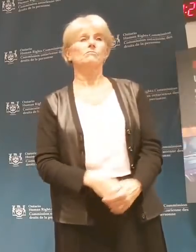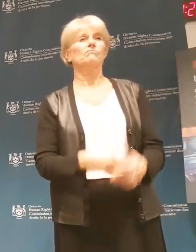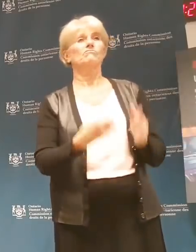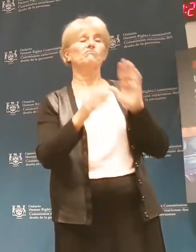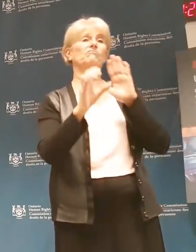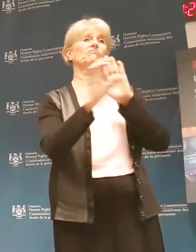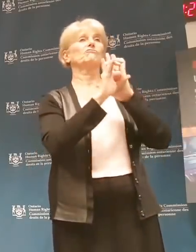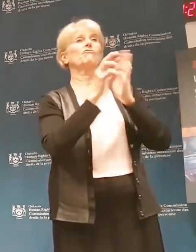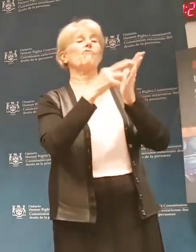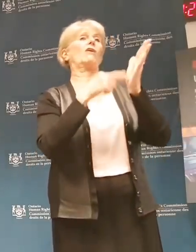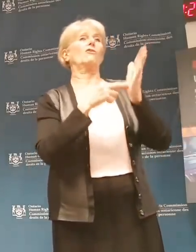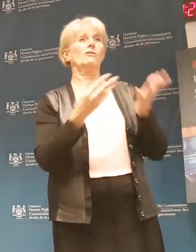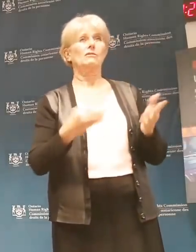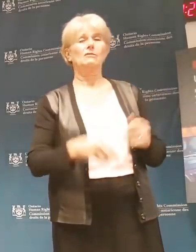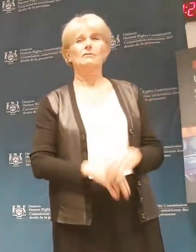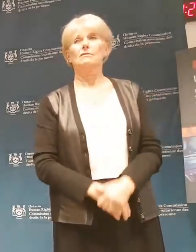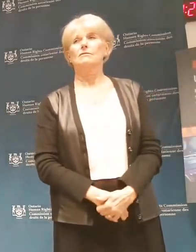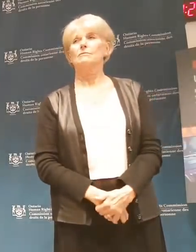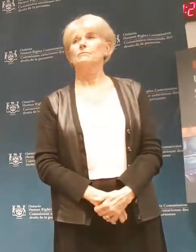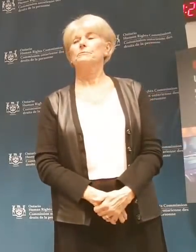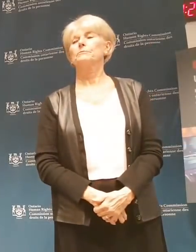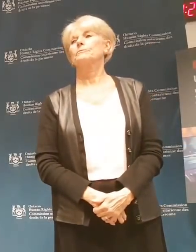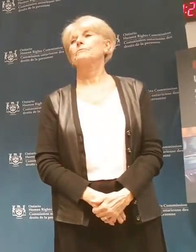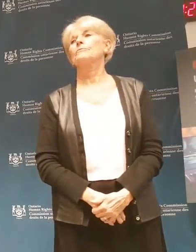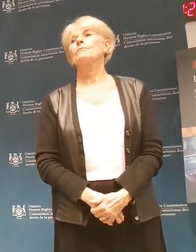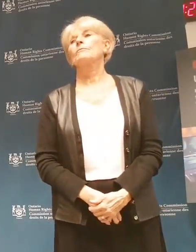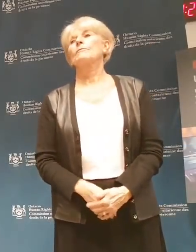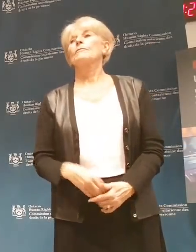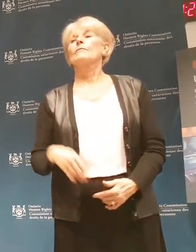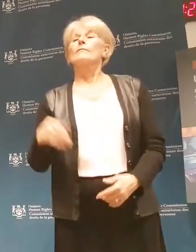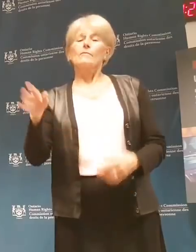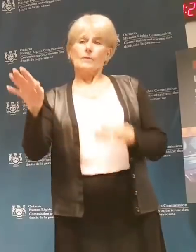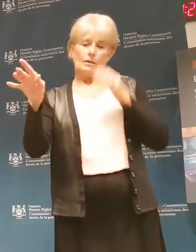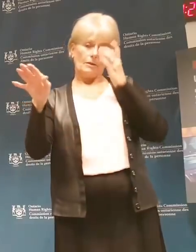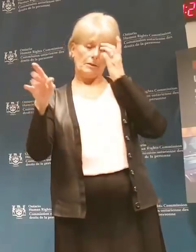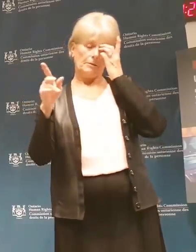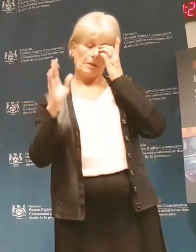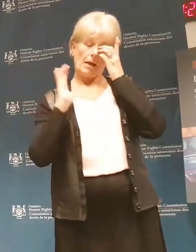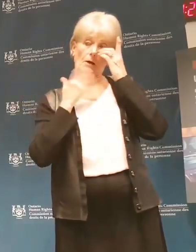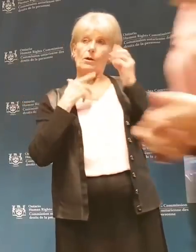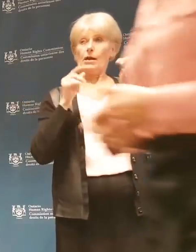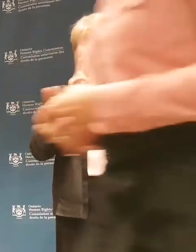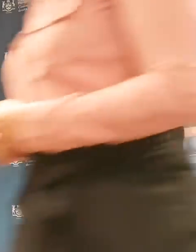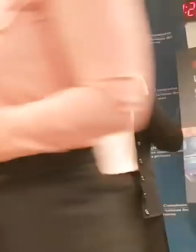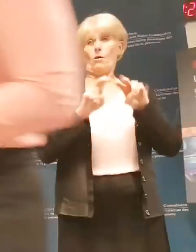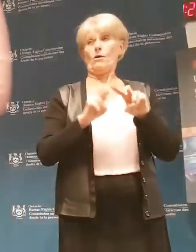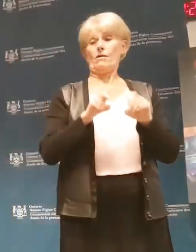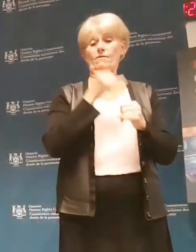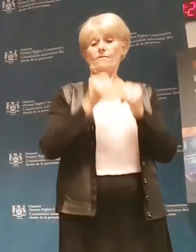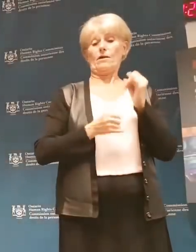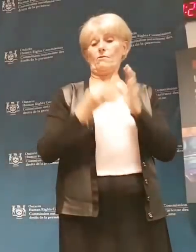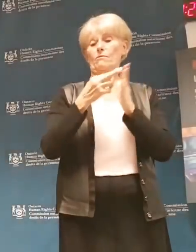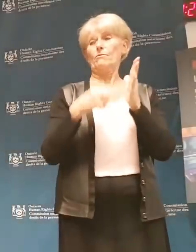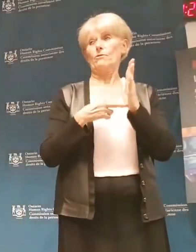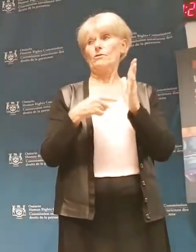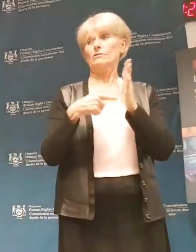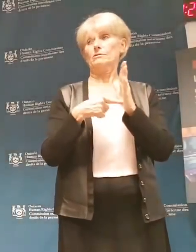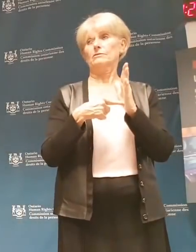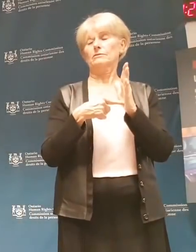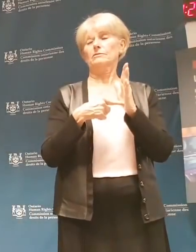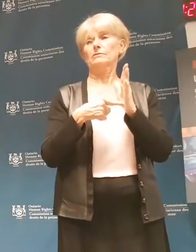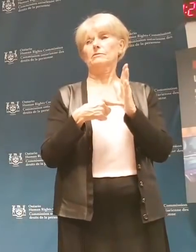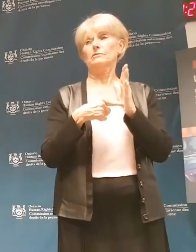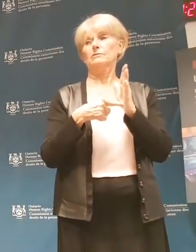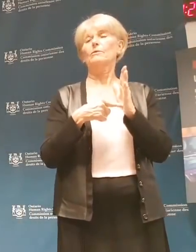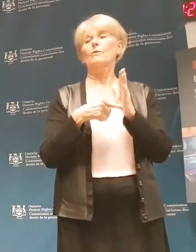record? So one thing that we are going to do in the inquiry final report is look at